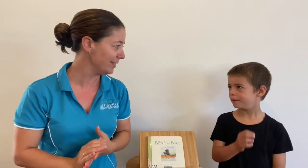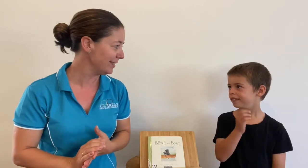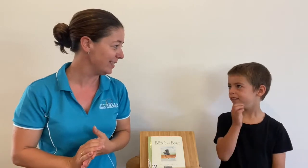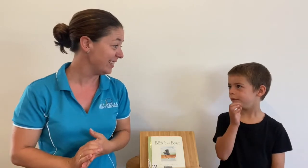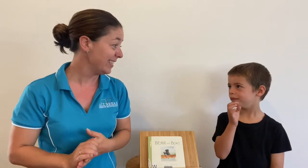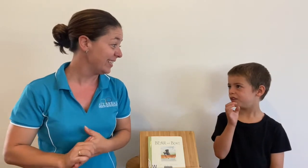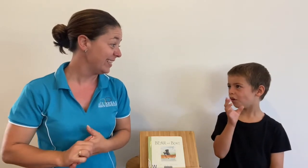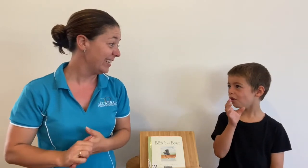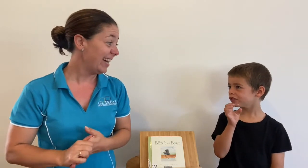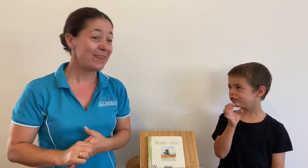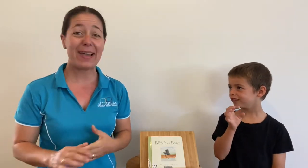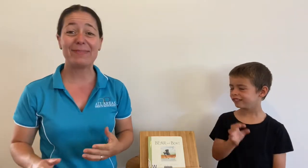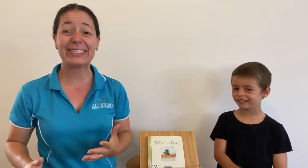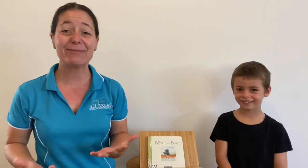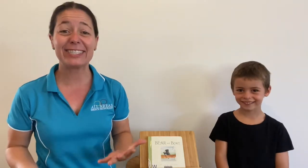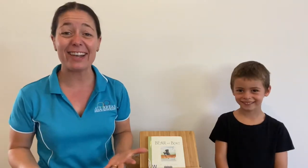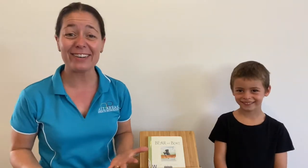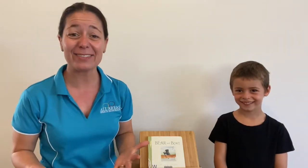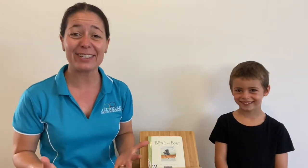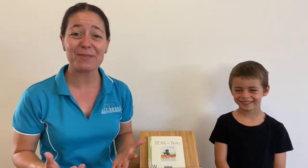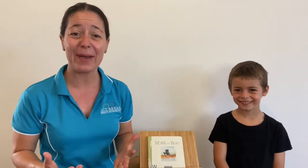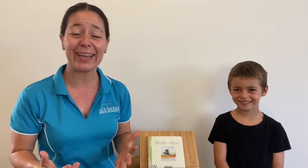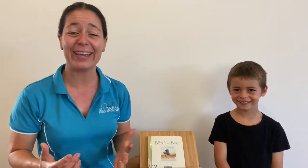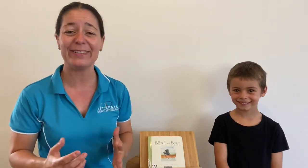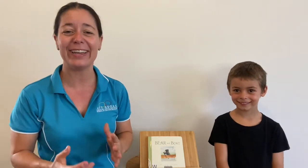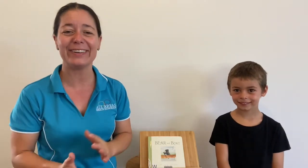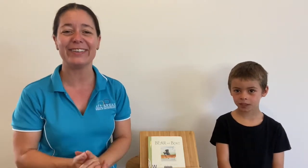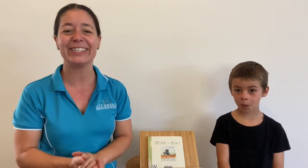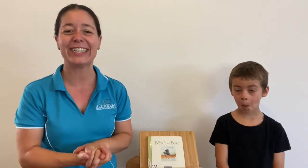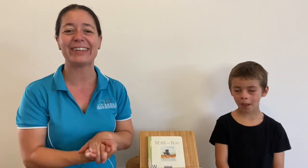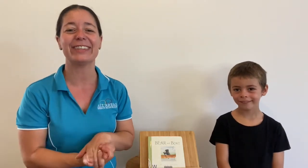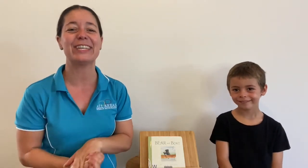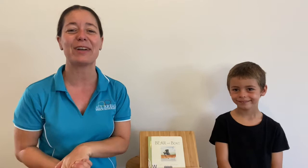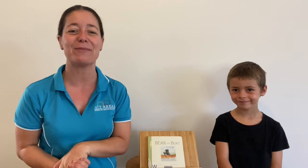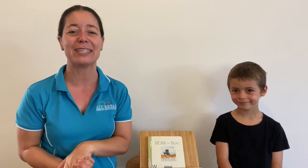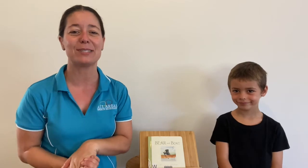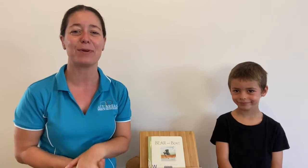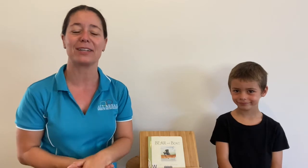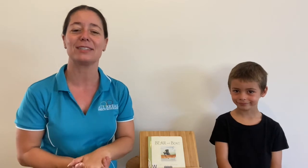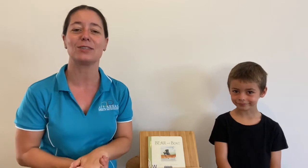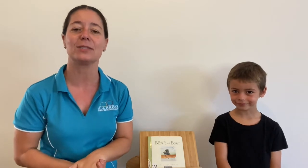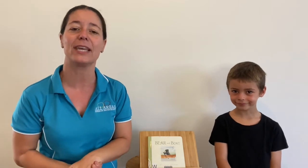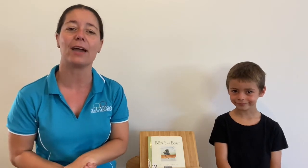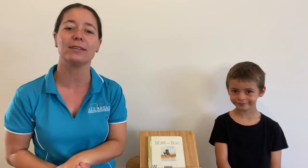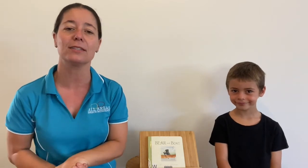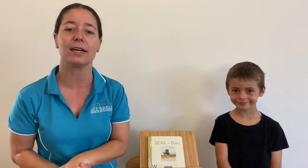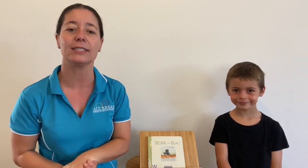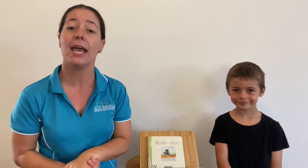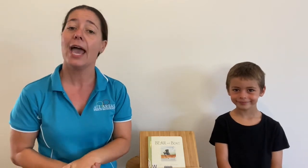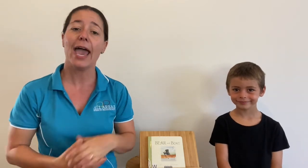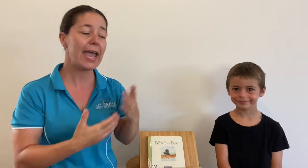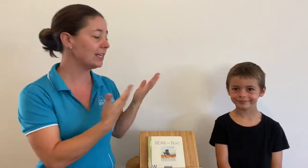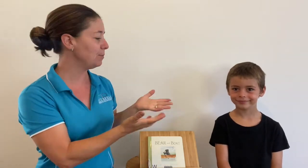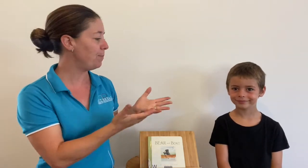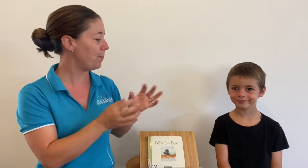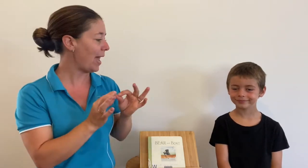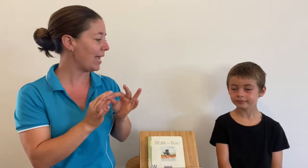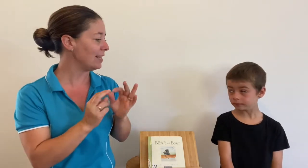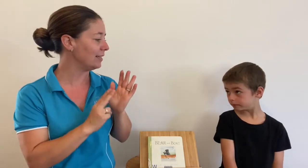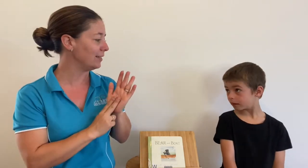some socks. Maybe some socks when you're packing away your washing. Really great ways to practice those counting signs. And Baylen, you're